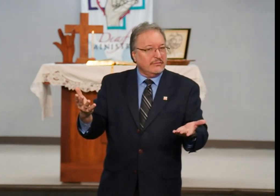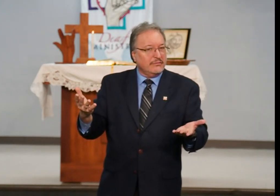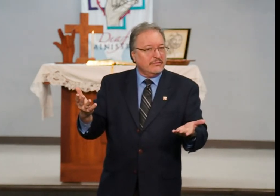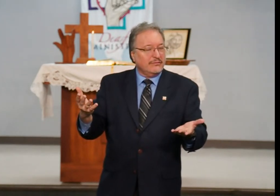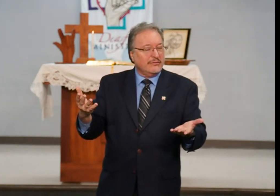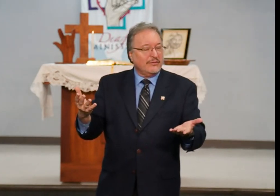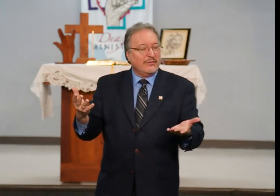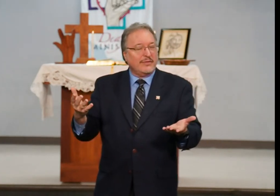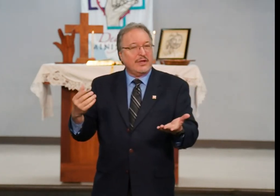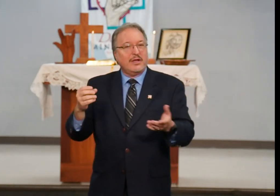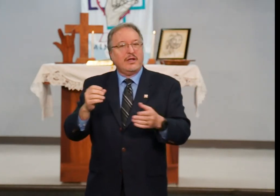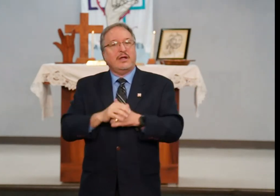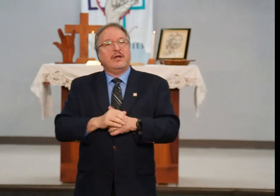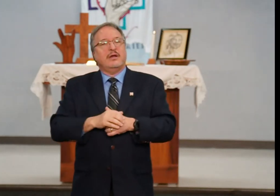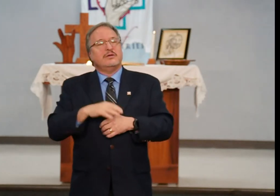others."